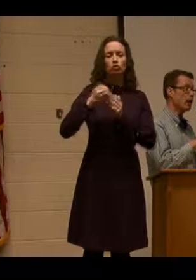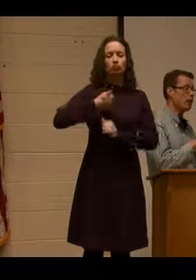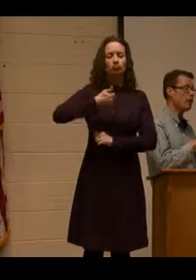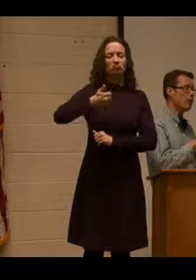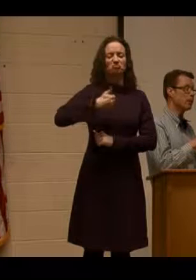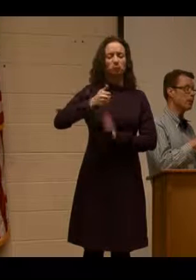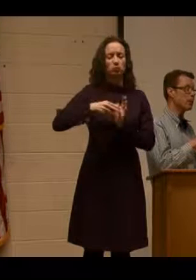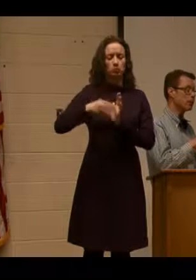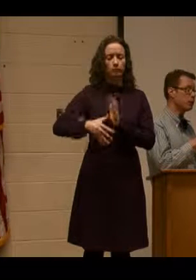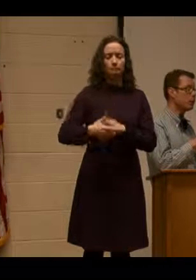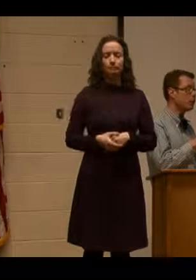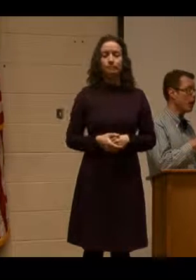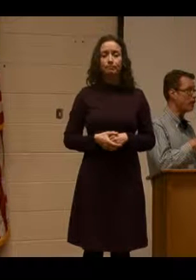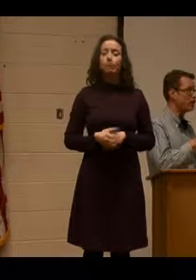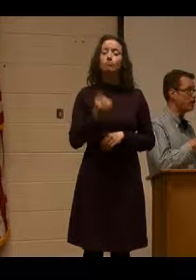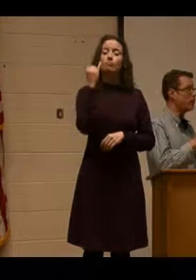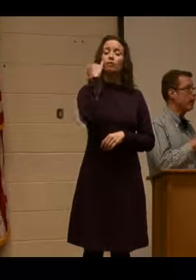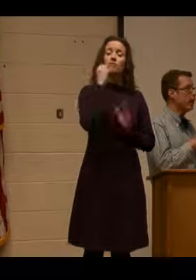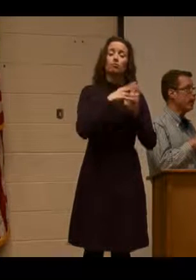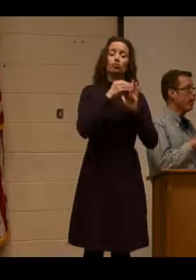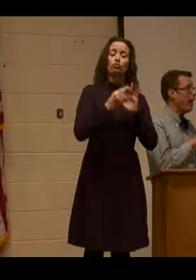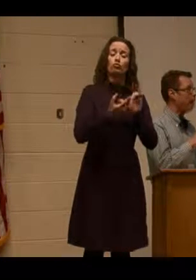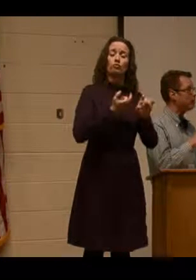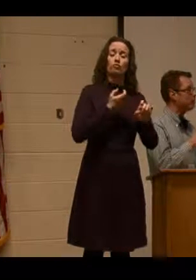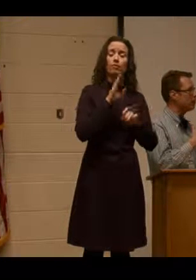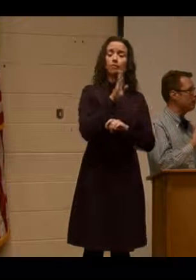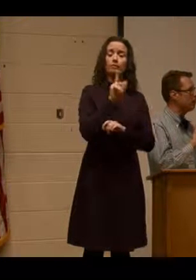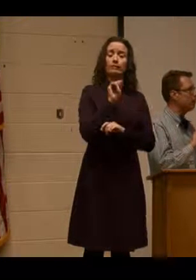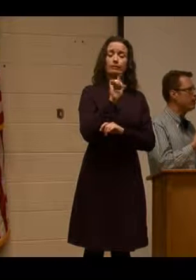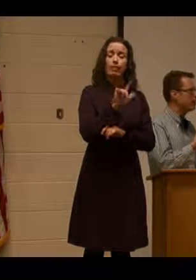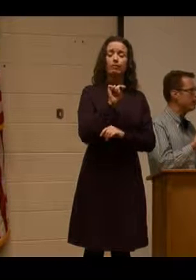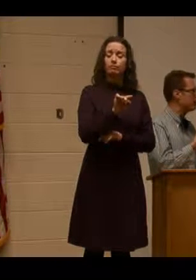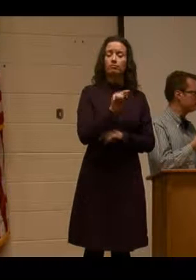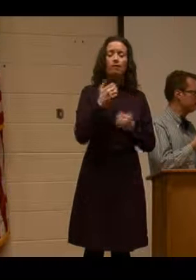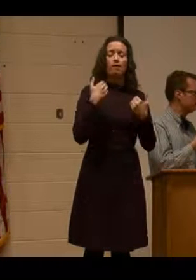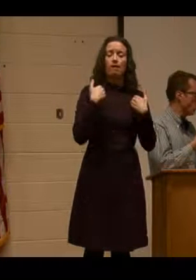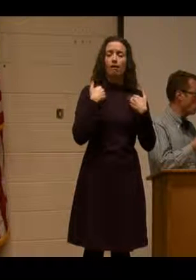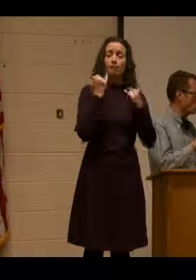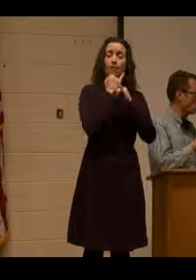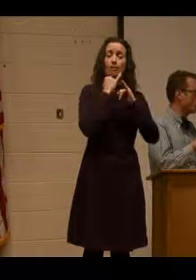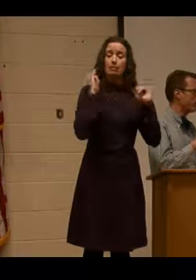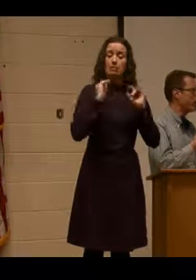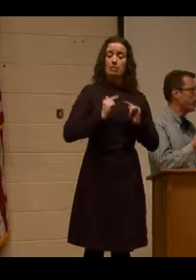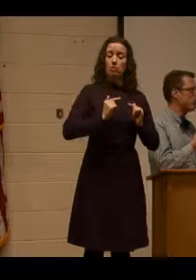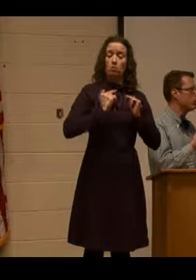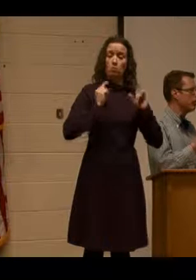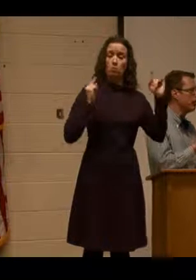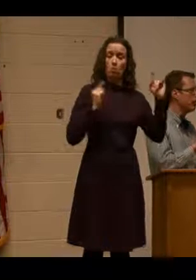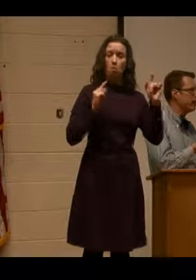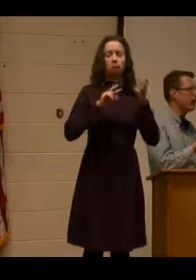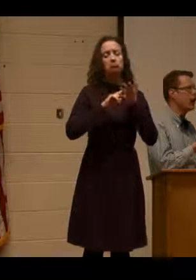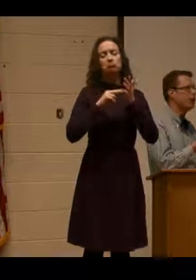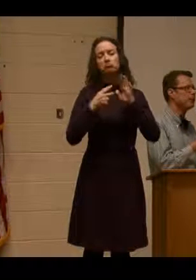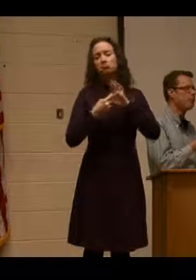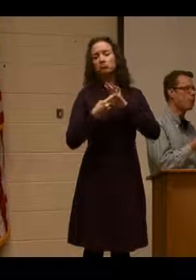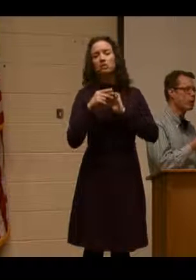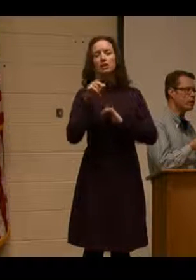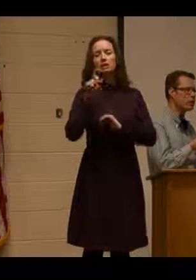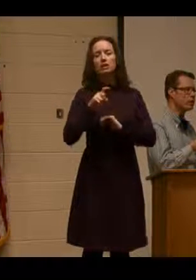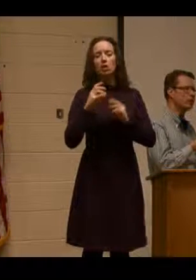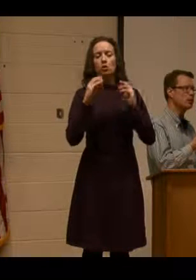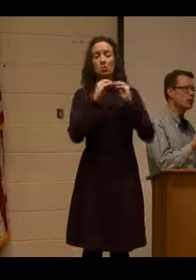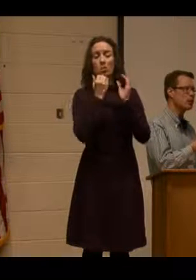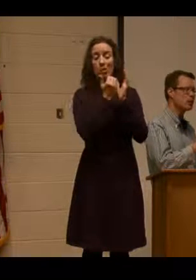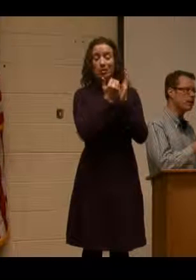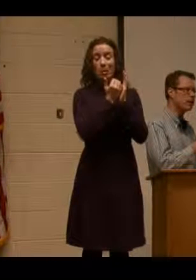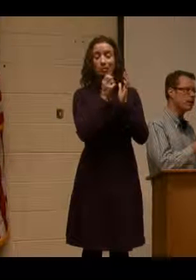Life has some type of independent living goal where they would need some more assistance or experience